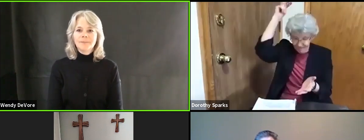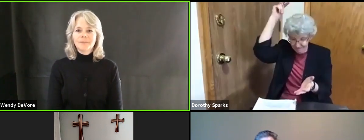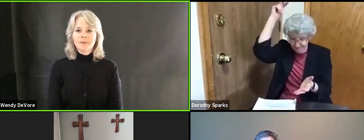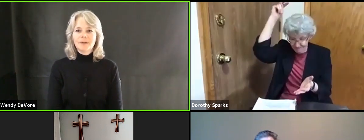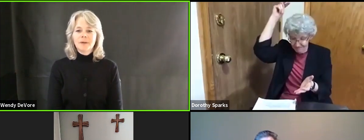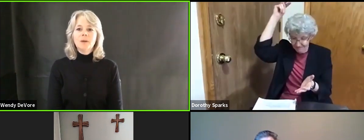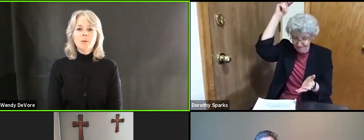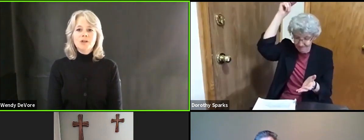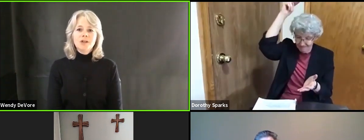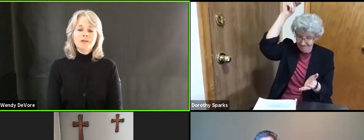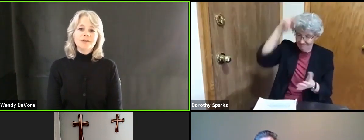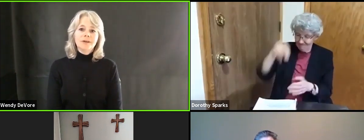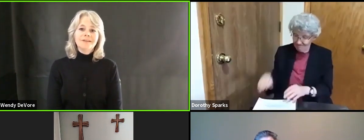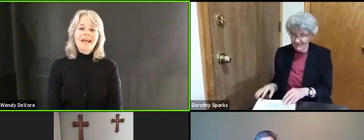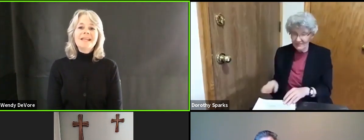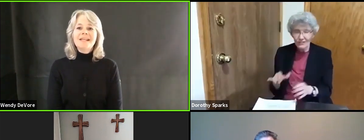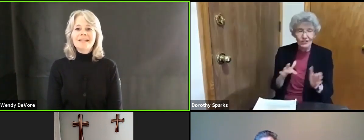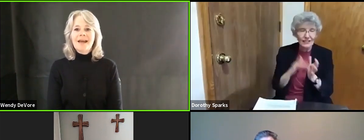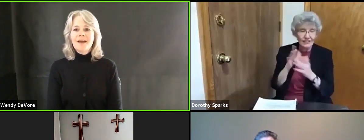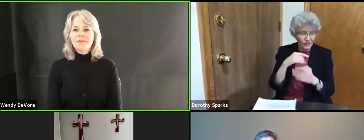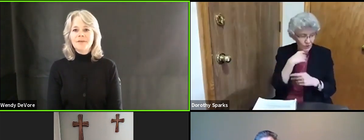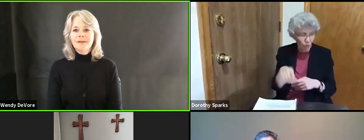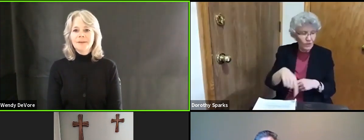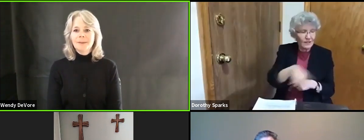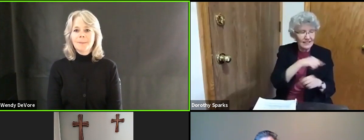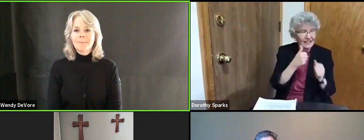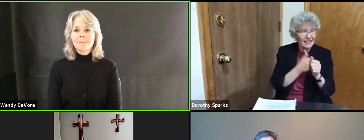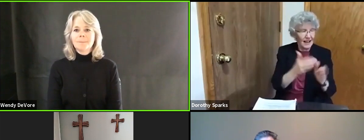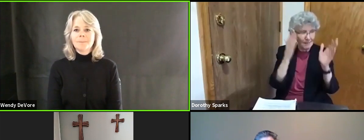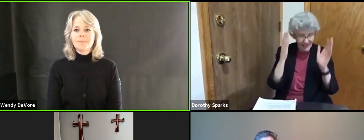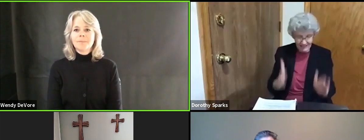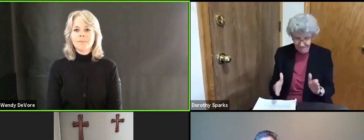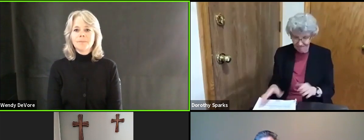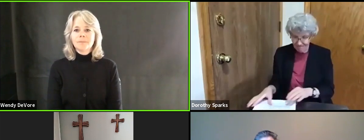them. When Jesus ascended into heaven,